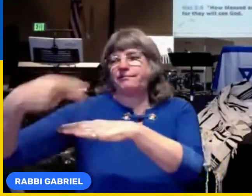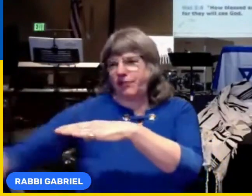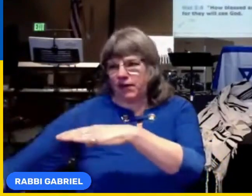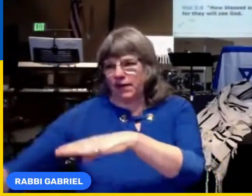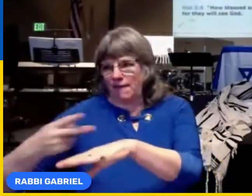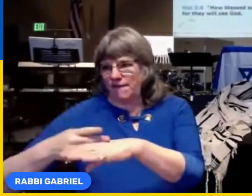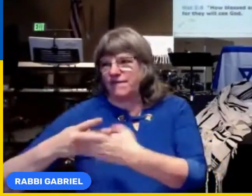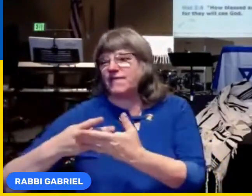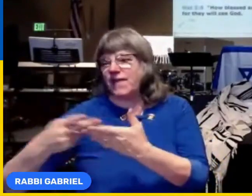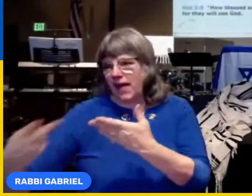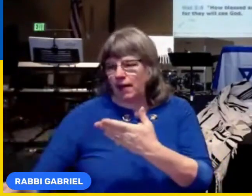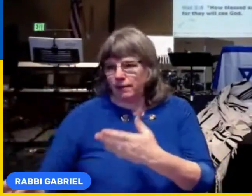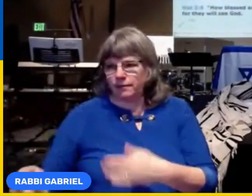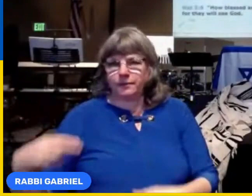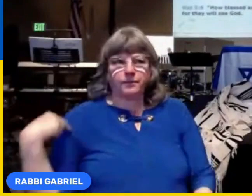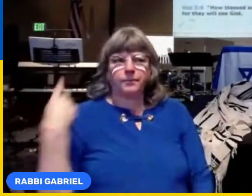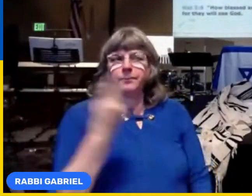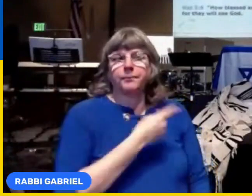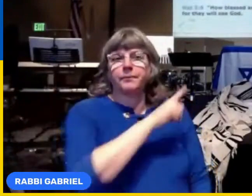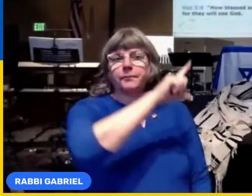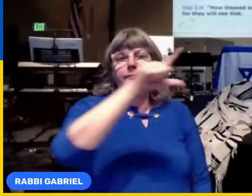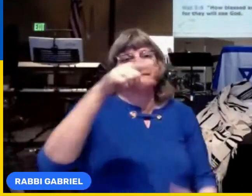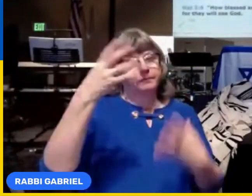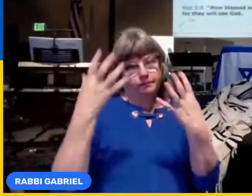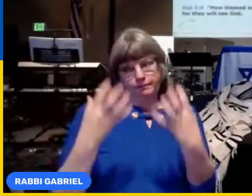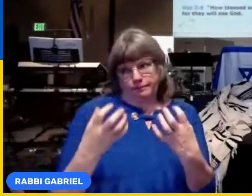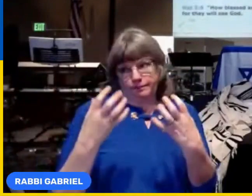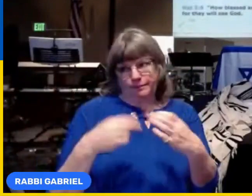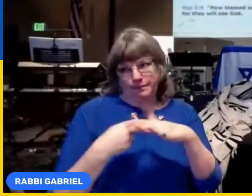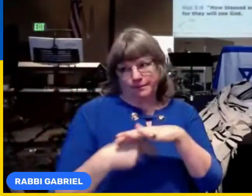We all want to be humble,